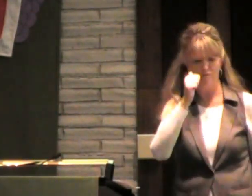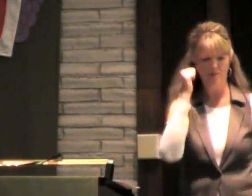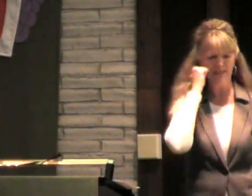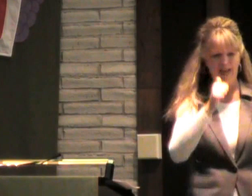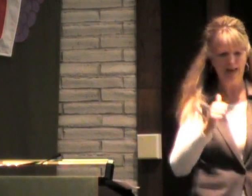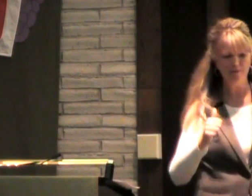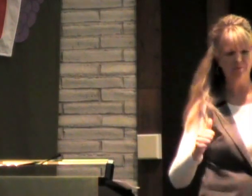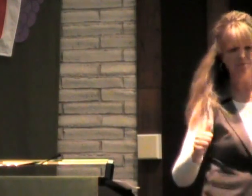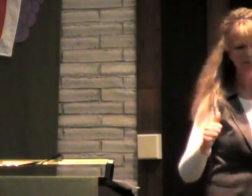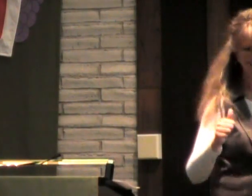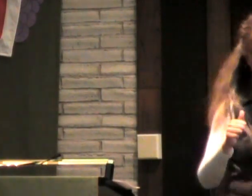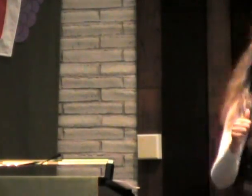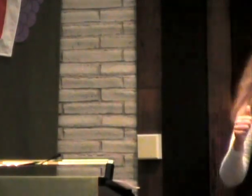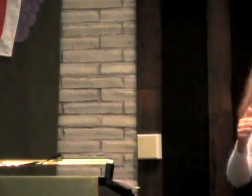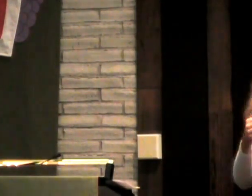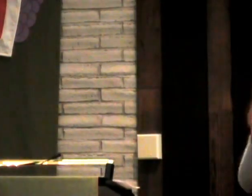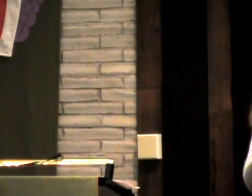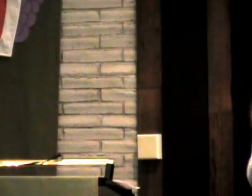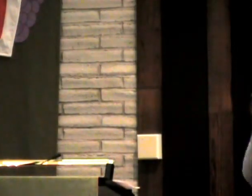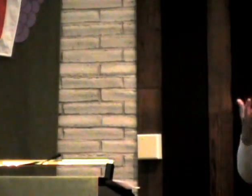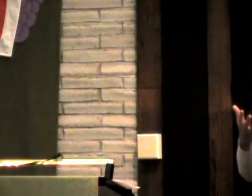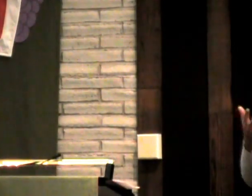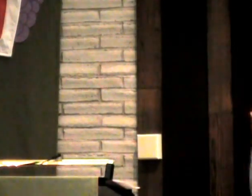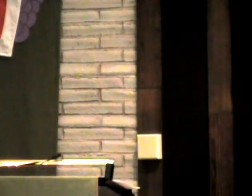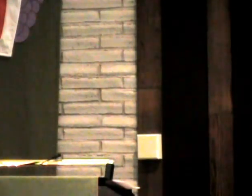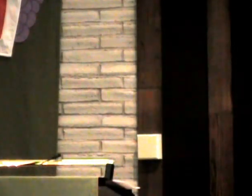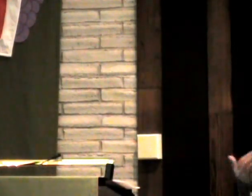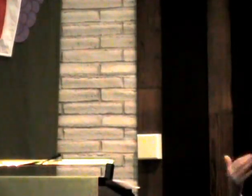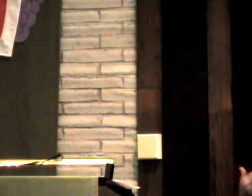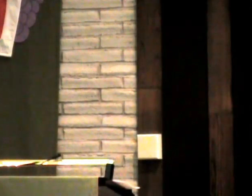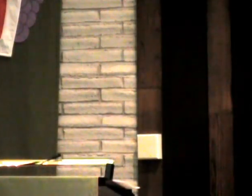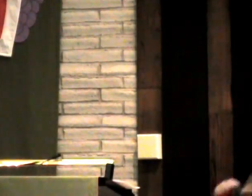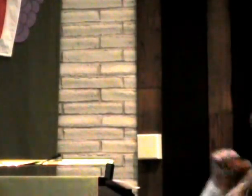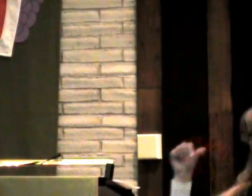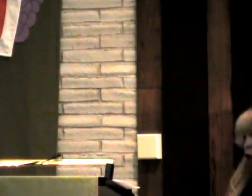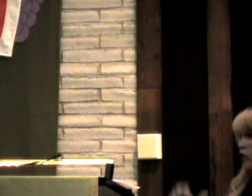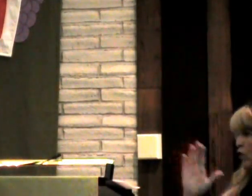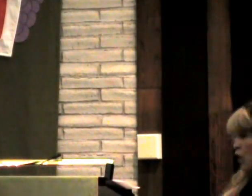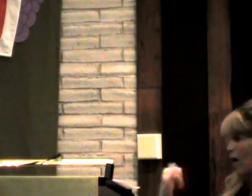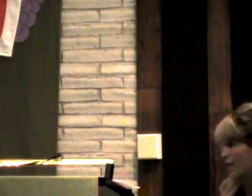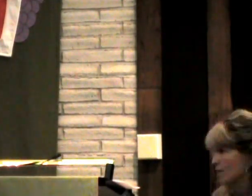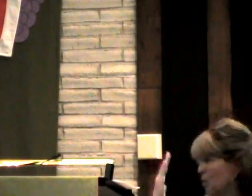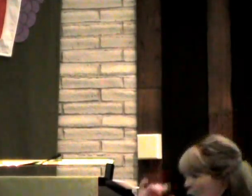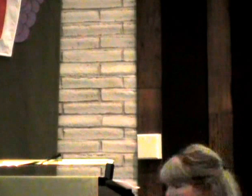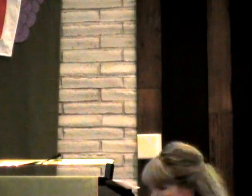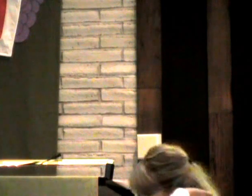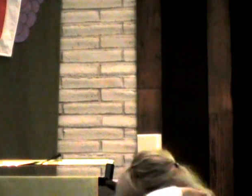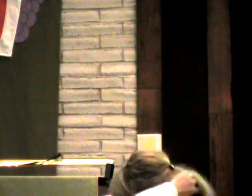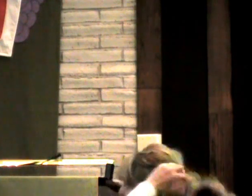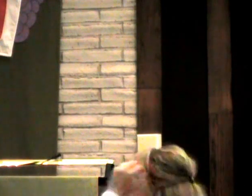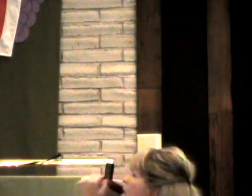that His peace, you can feel His peace and His love with you every day. And I want to have an altar call this